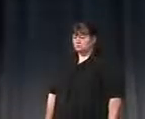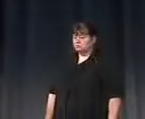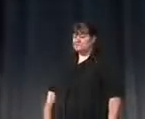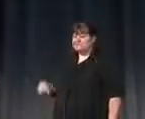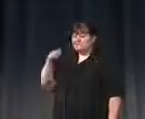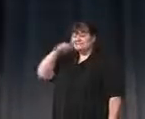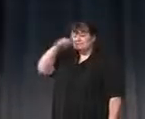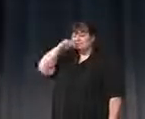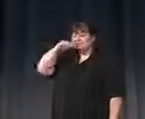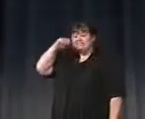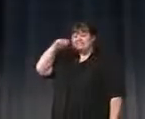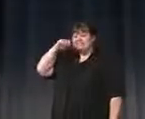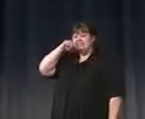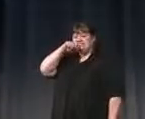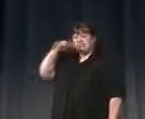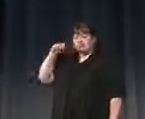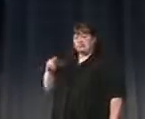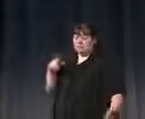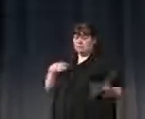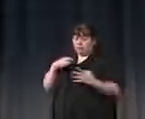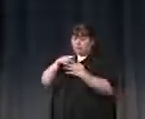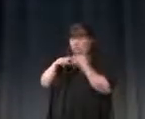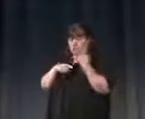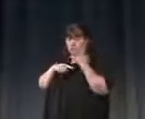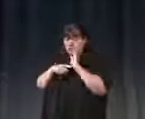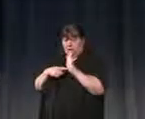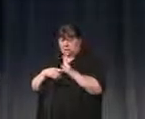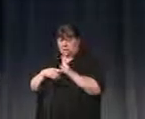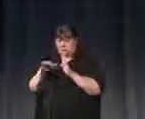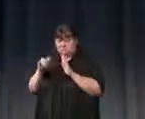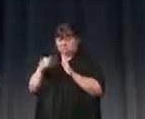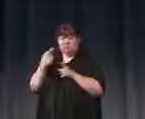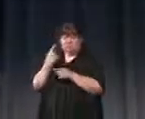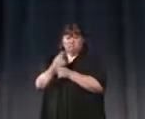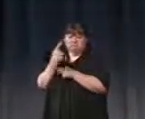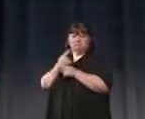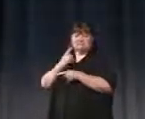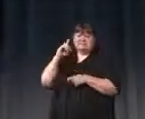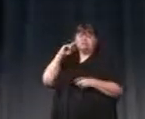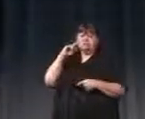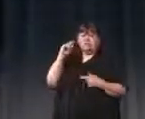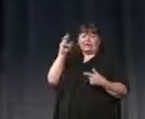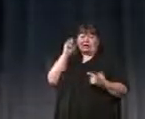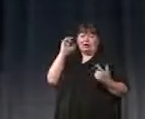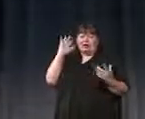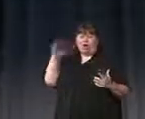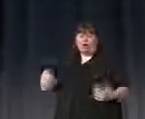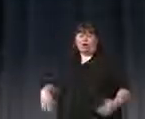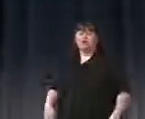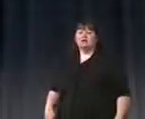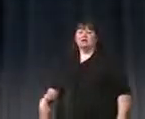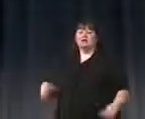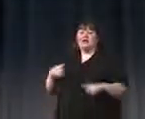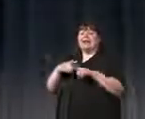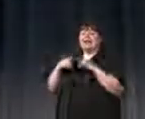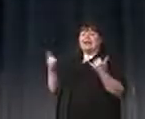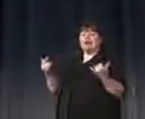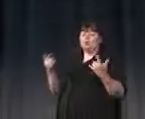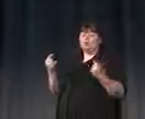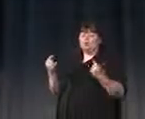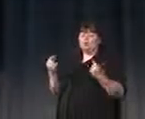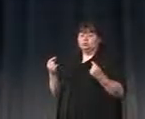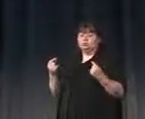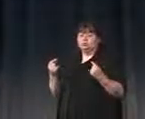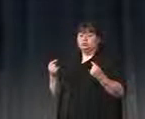Brushing teeth. All right, so those are just 4 examples of everyday sounds, the kinds of things that you hear all the time. And what I'm going to do now is I'm going to play